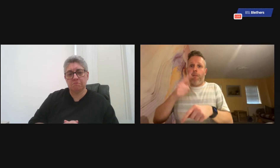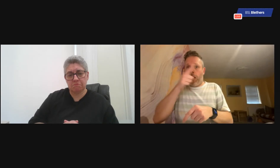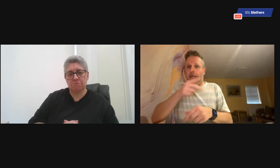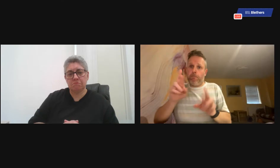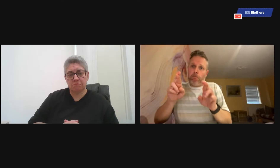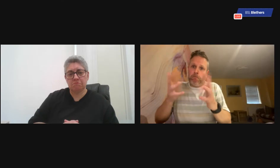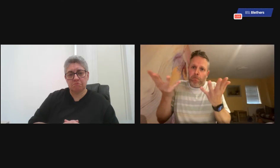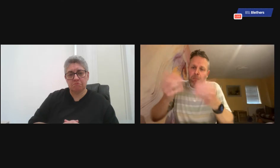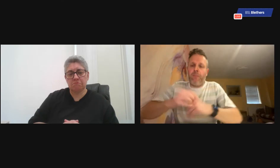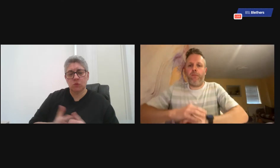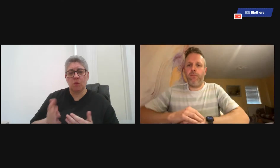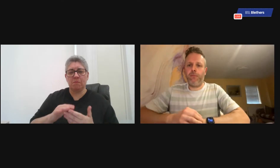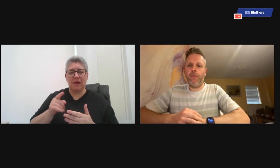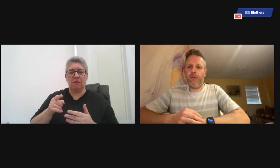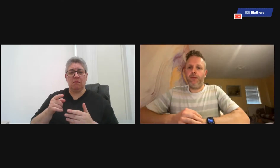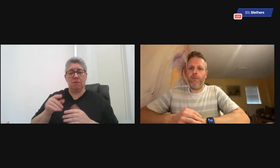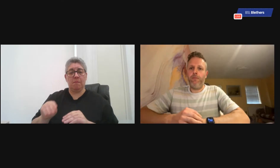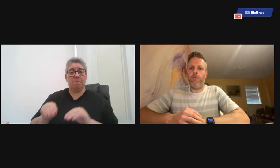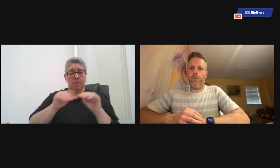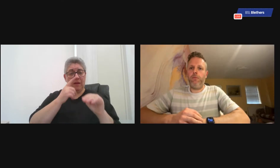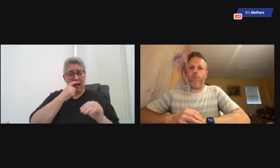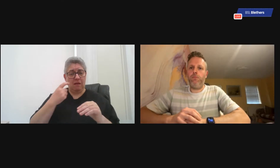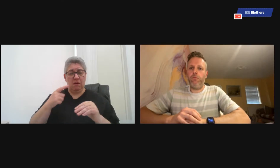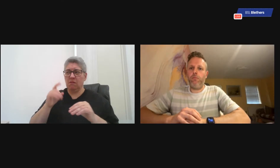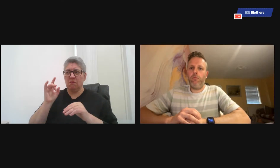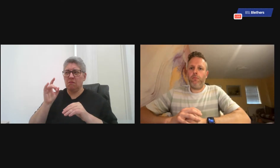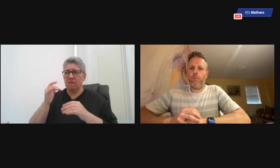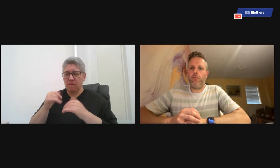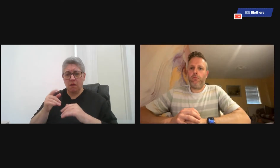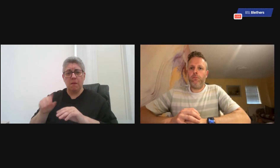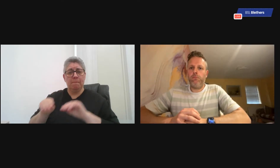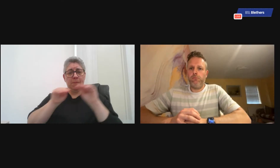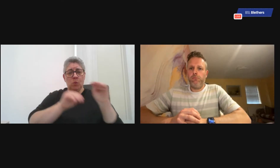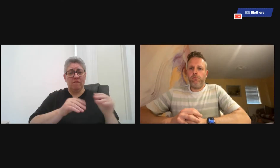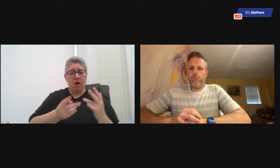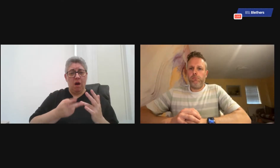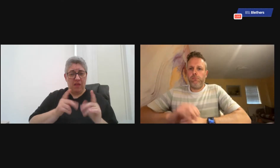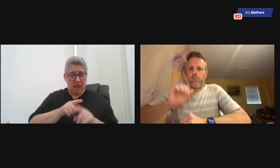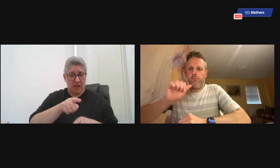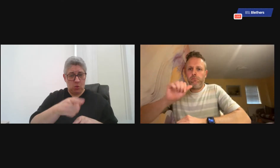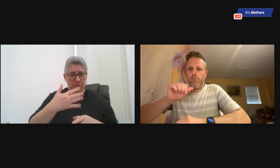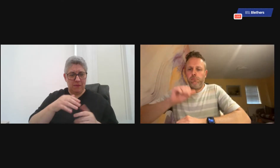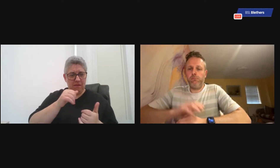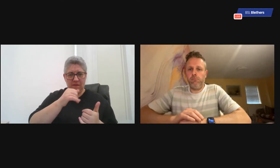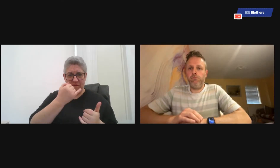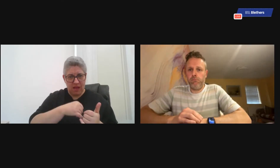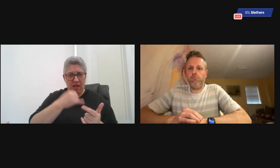go to FCC. Third time lucky, could be.